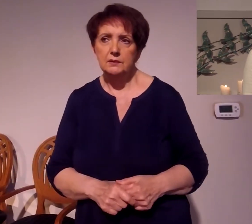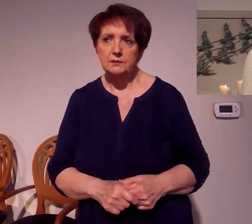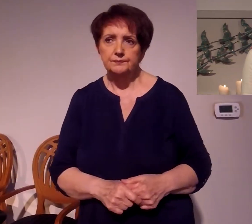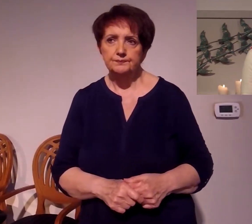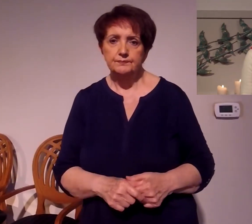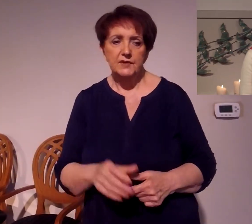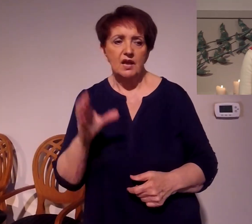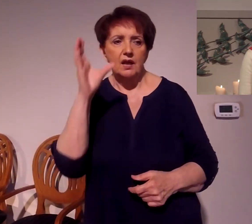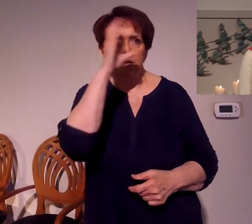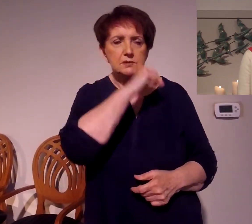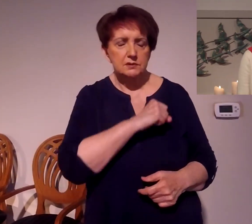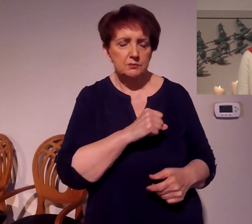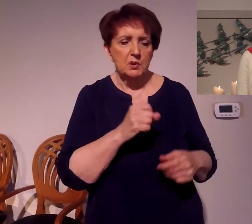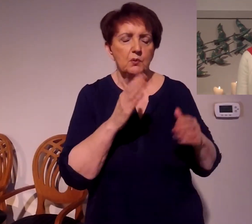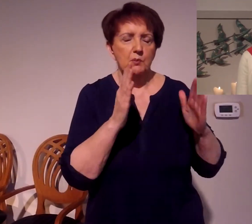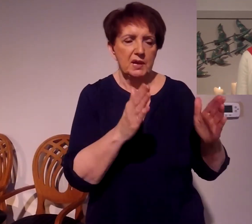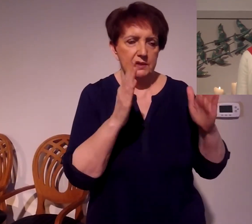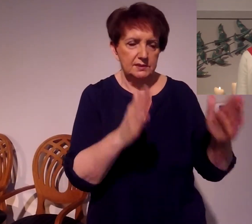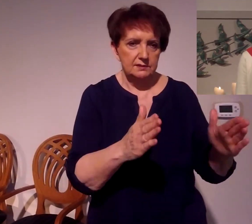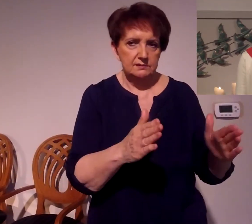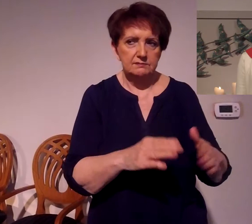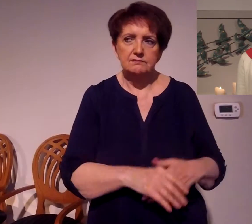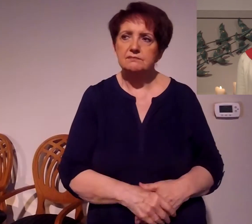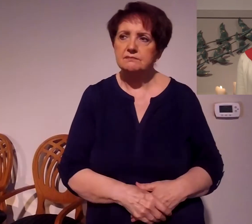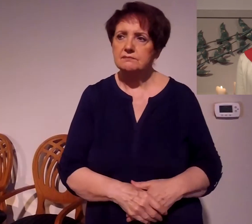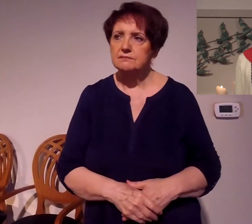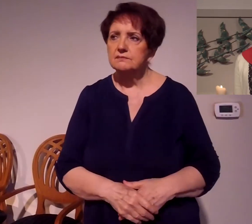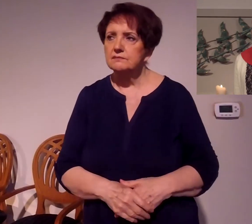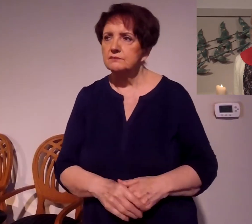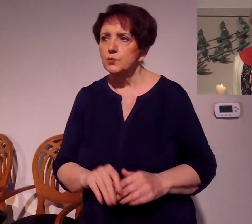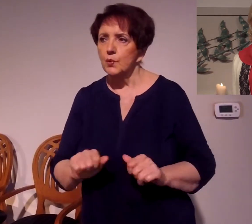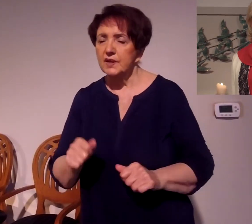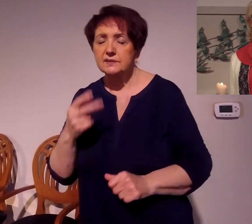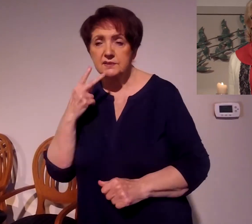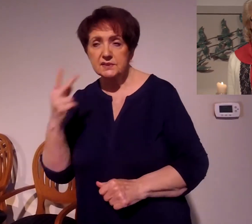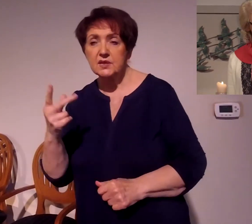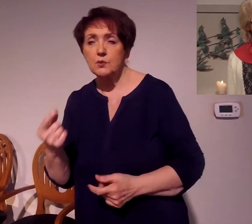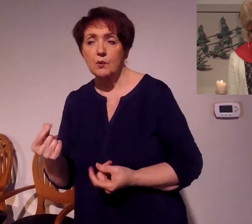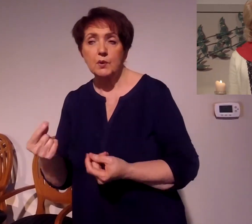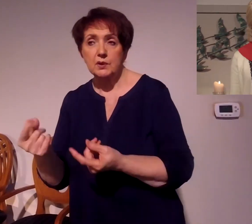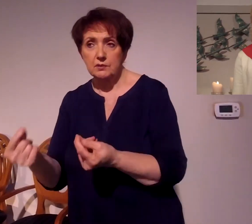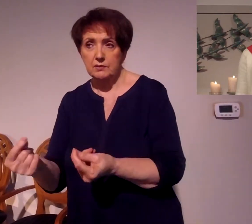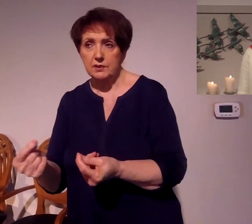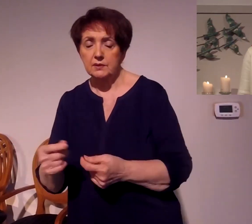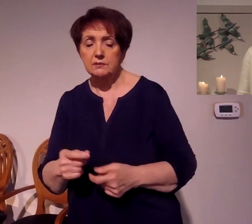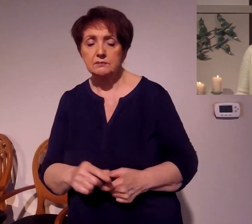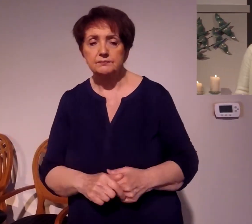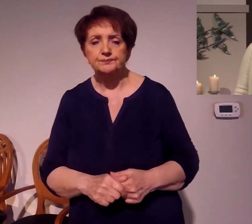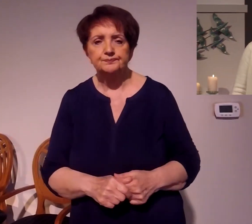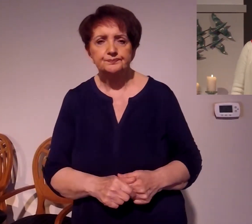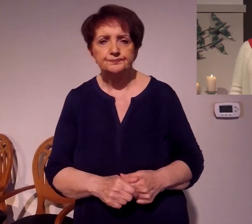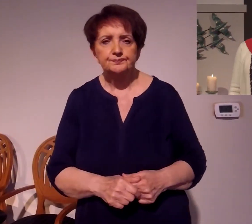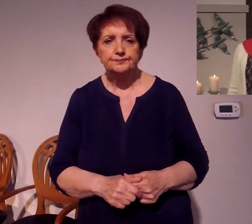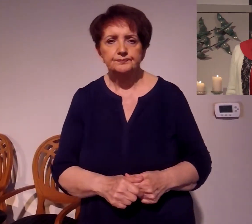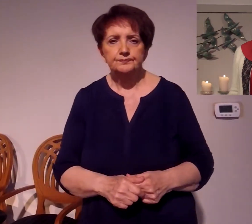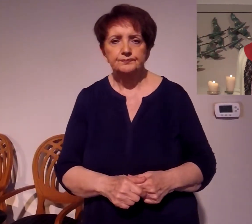assuming we're paying attention. We can see what we're doing. We can see what's going on. And the idea here is